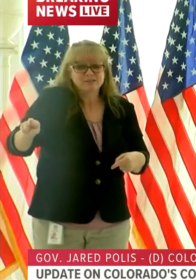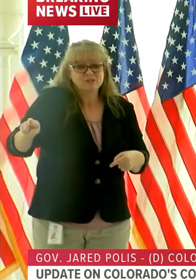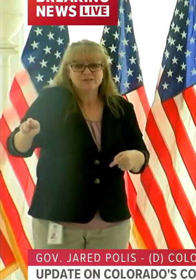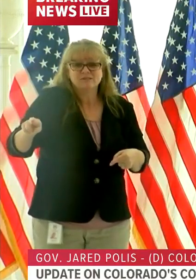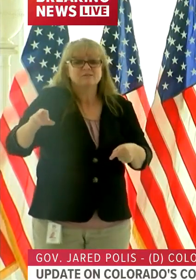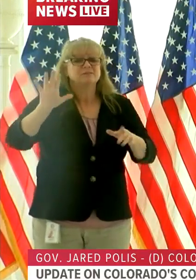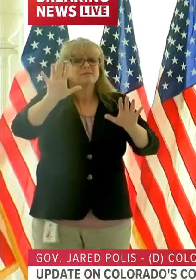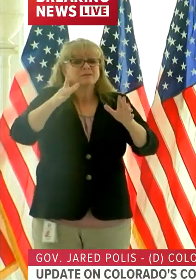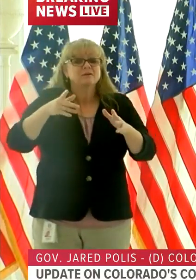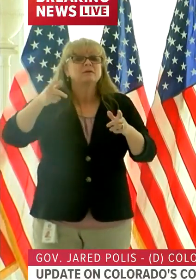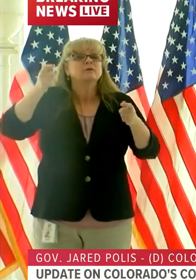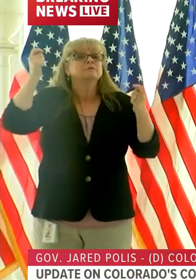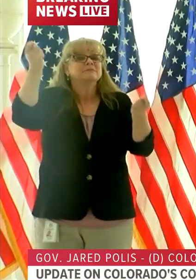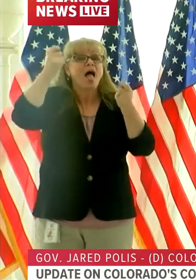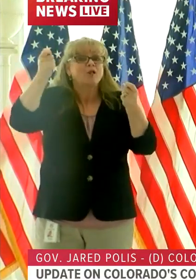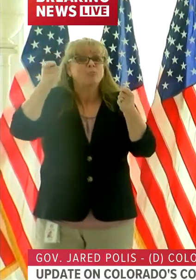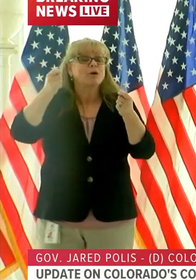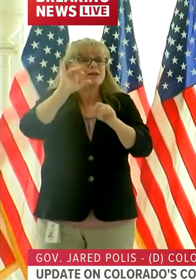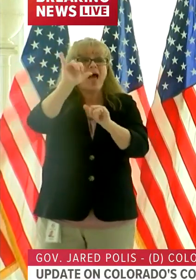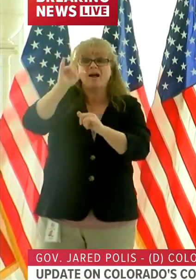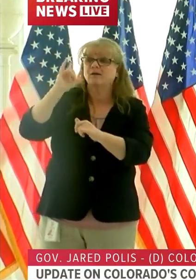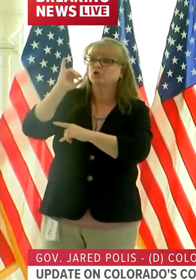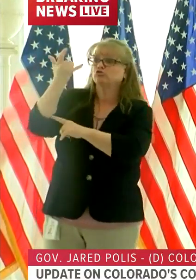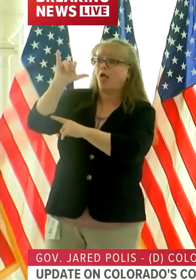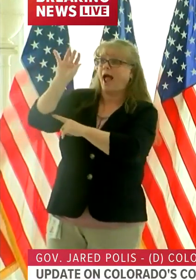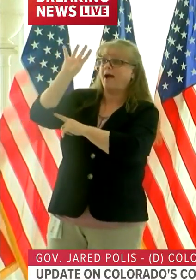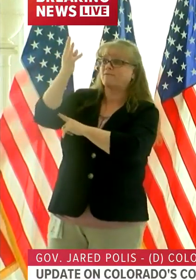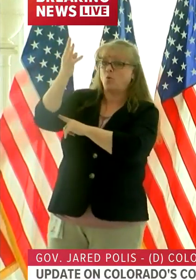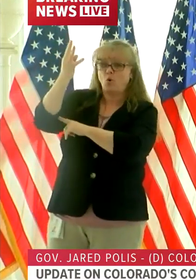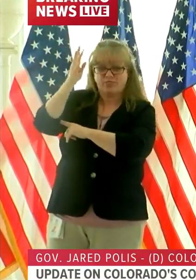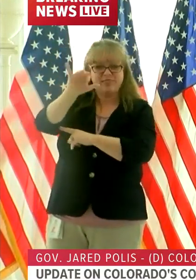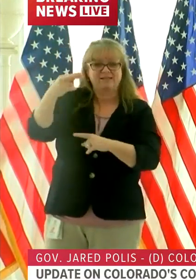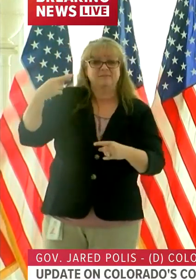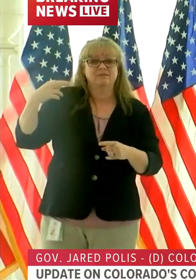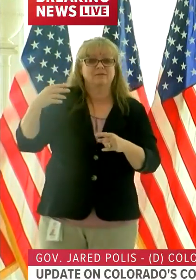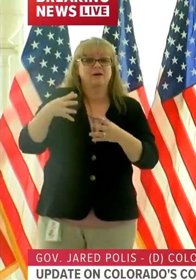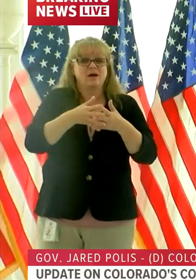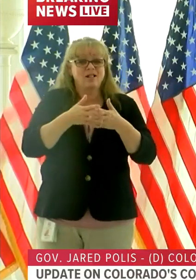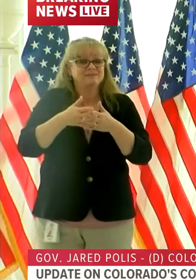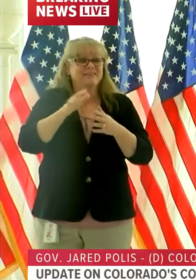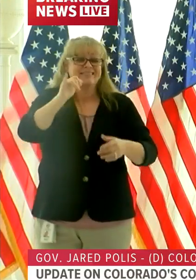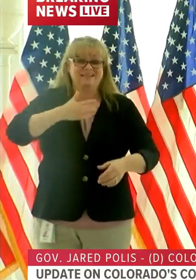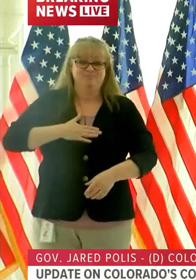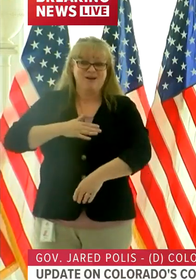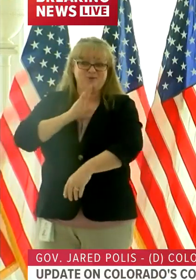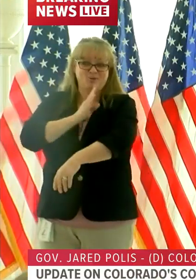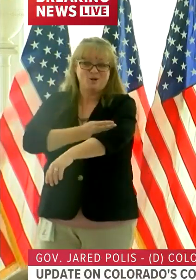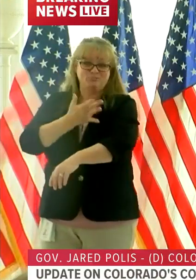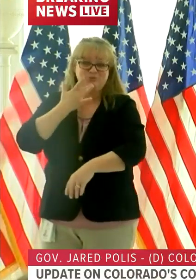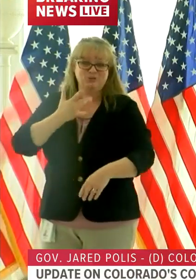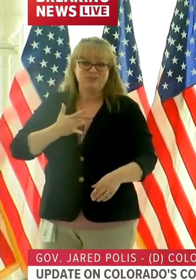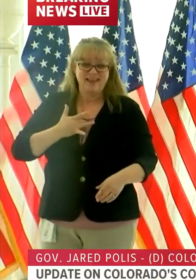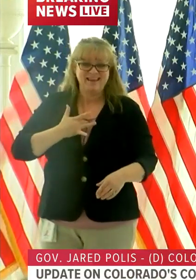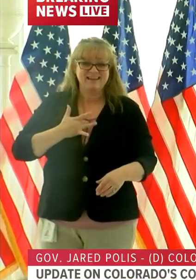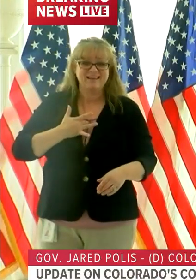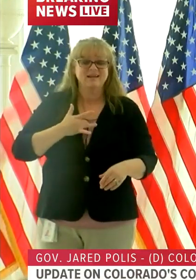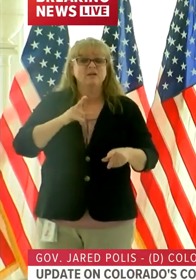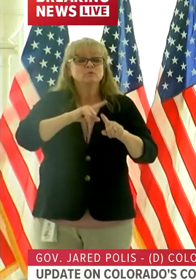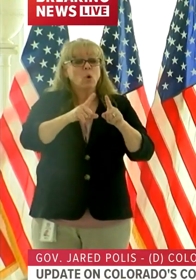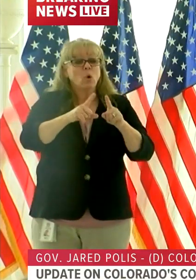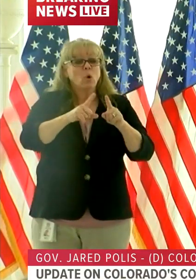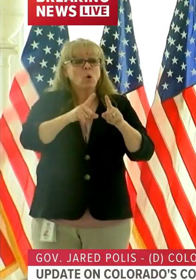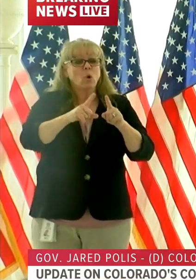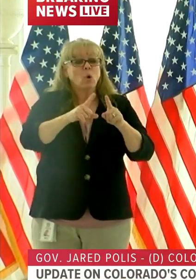to be my daughter's birthday, or the American Thanksgiving, or it could be a date that's important to you personally, like your own birthday or the birth date of your spouse or loved